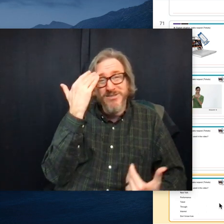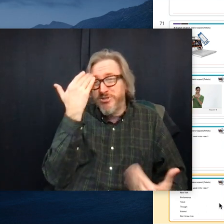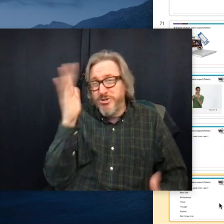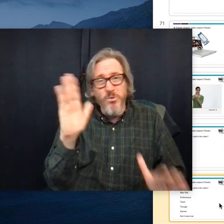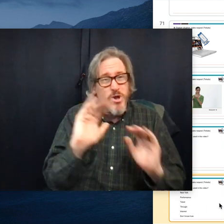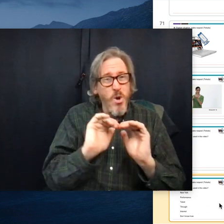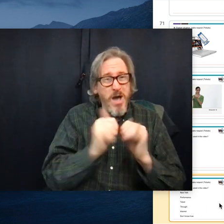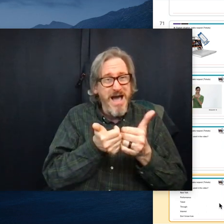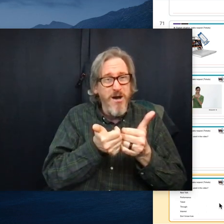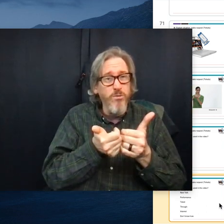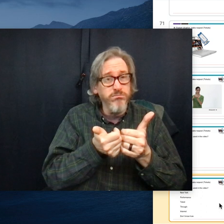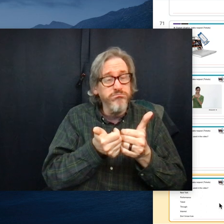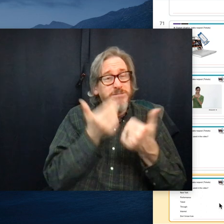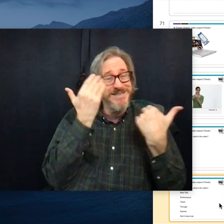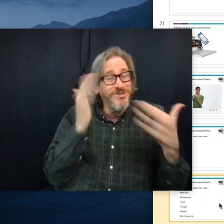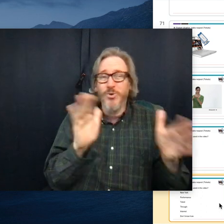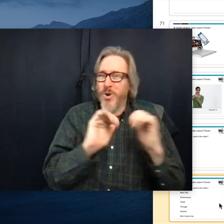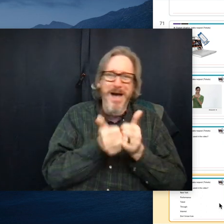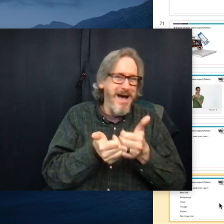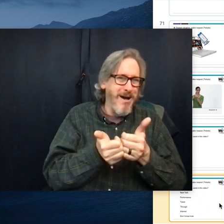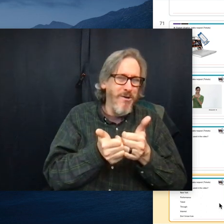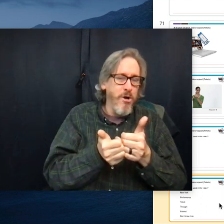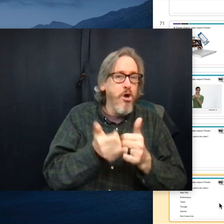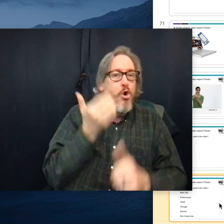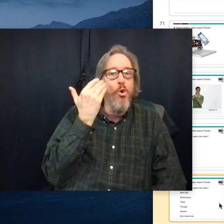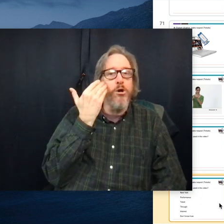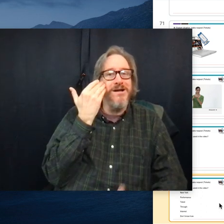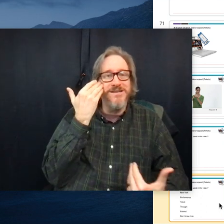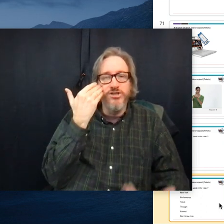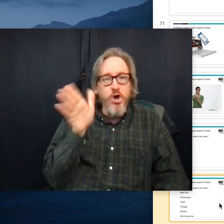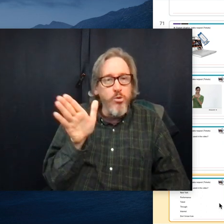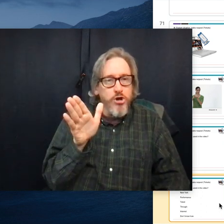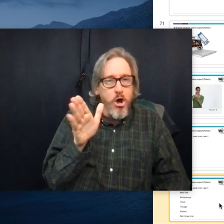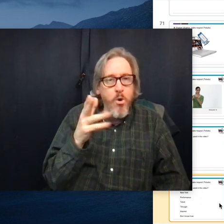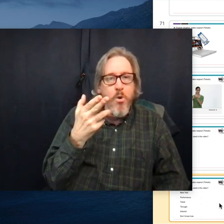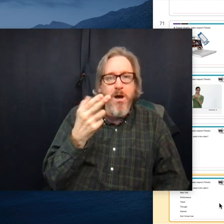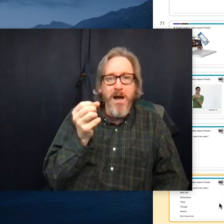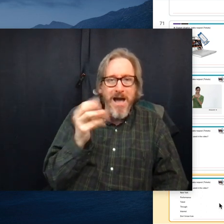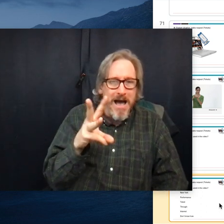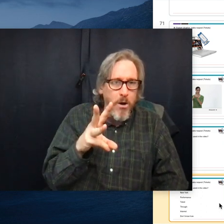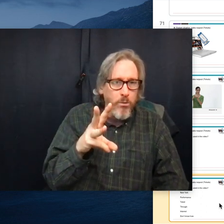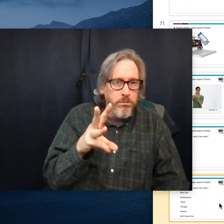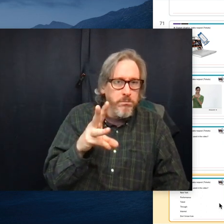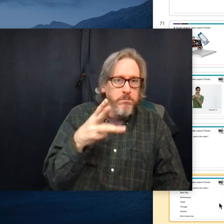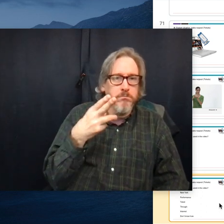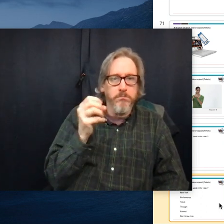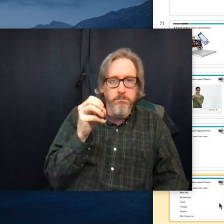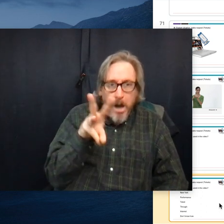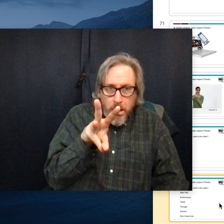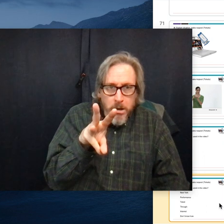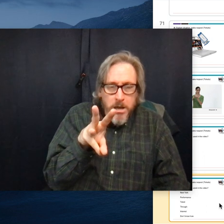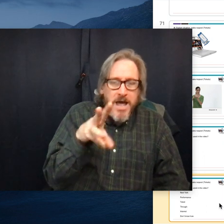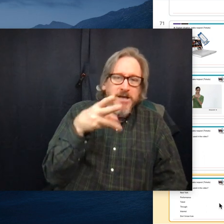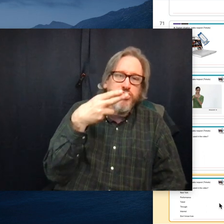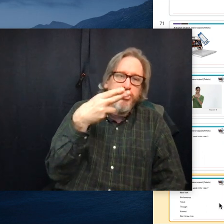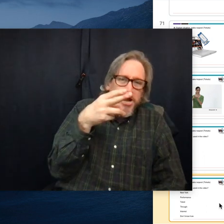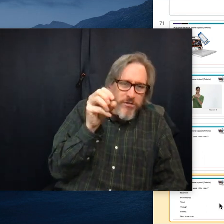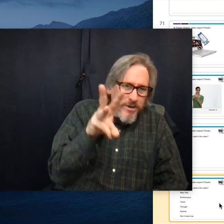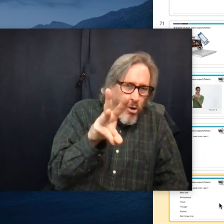Practice your excuses now, so that when it comes time to lie to someone and make an excuse of why you don't want to go out with them, you can do that. You're